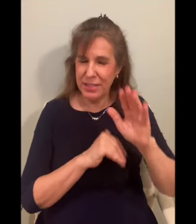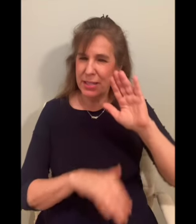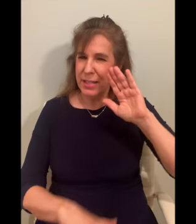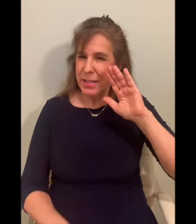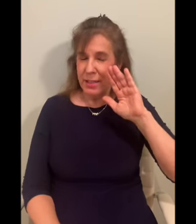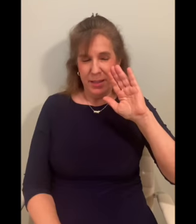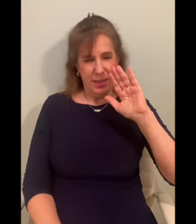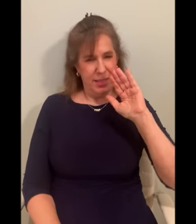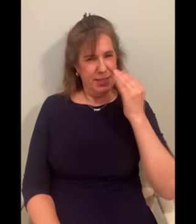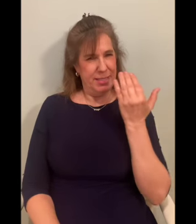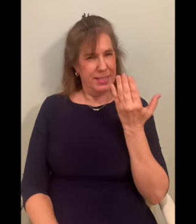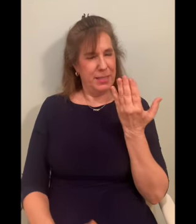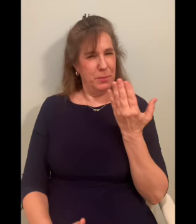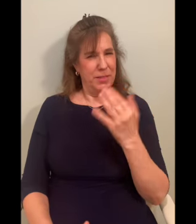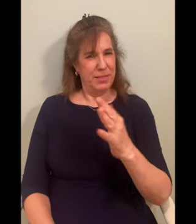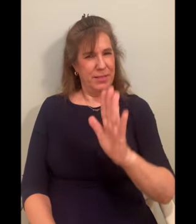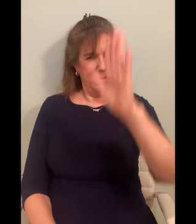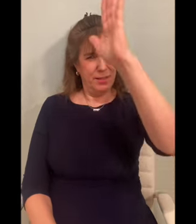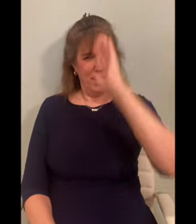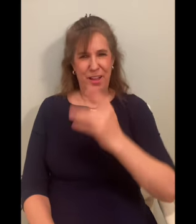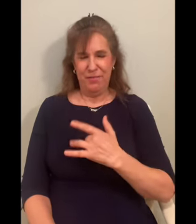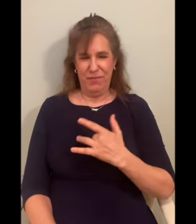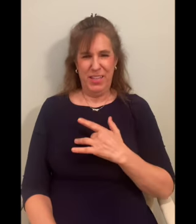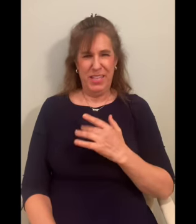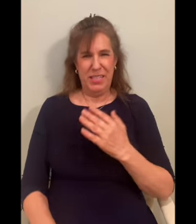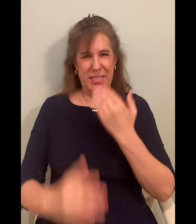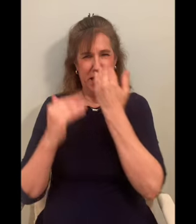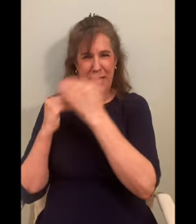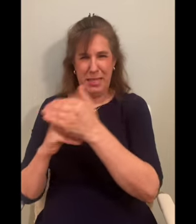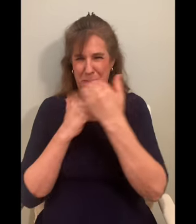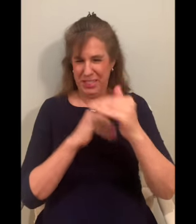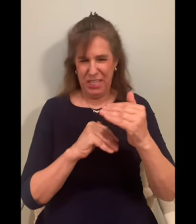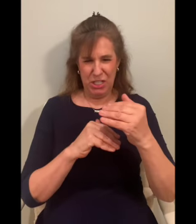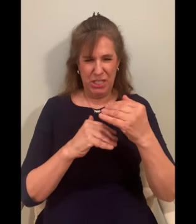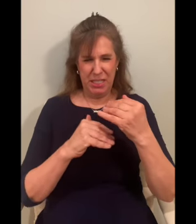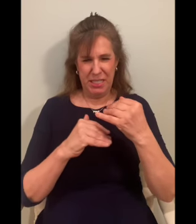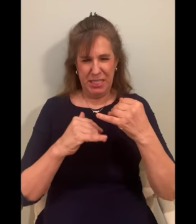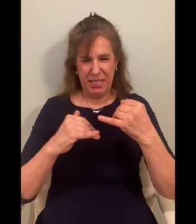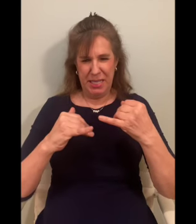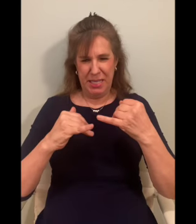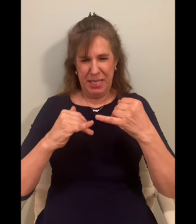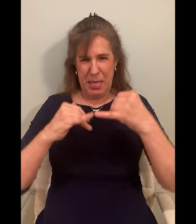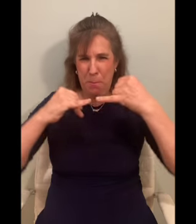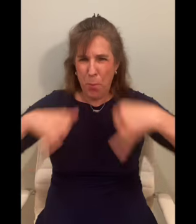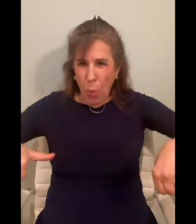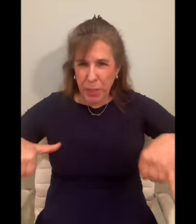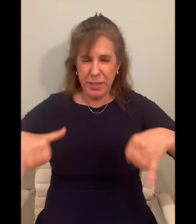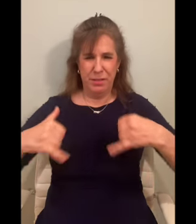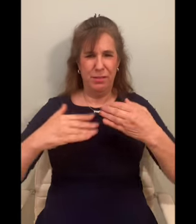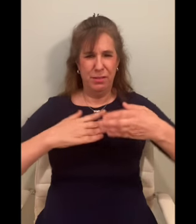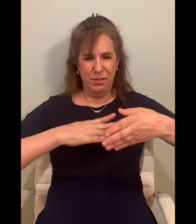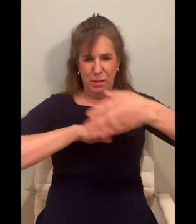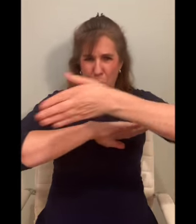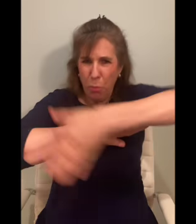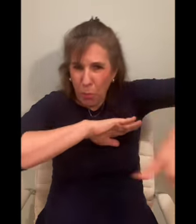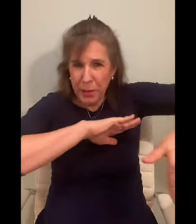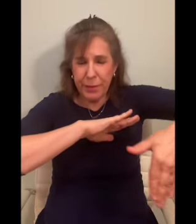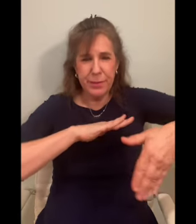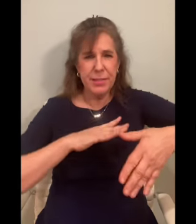and borders and separations, they had to separate between this water and that water and just separate between things. It's inevitable. It's something that he has to do, something that he